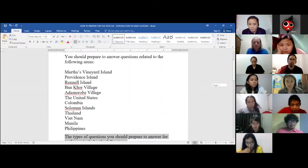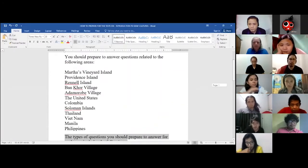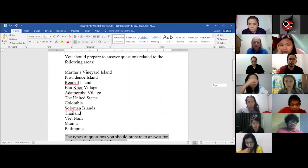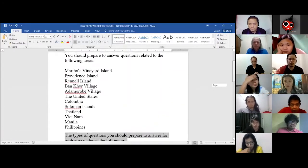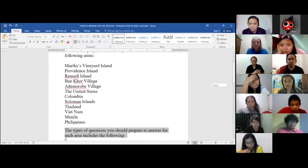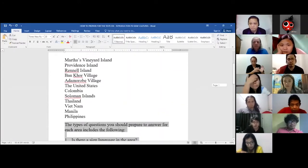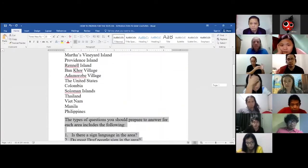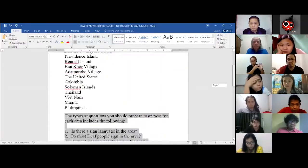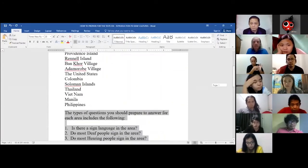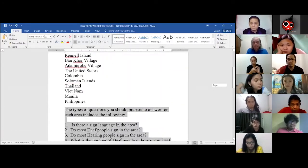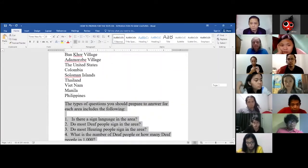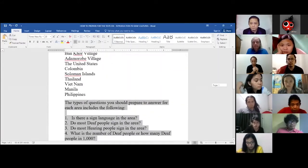each community?